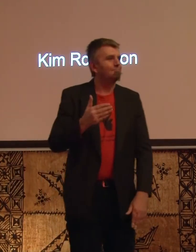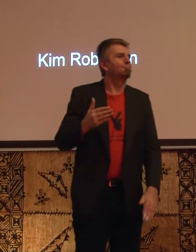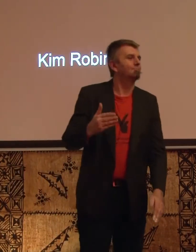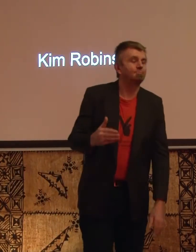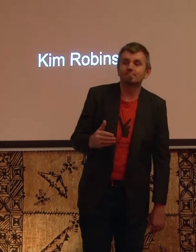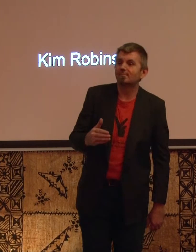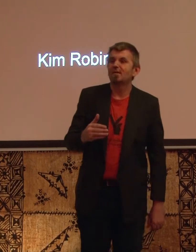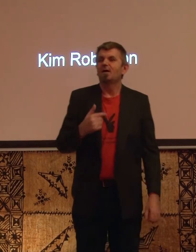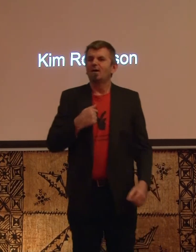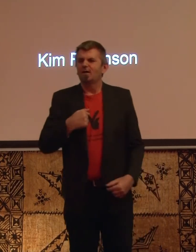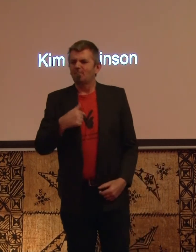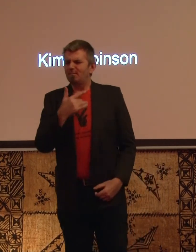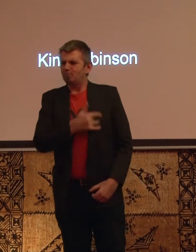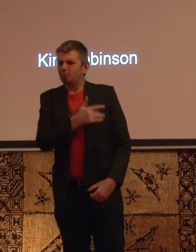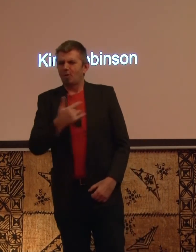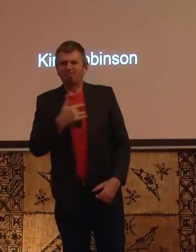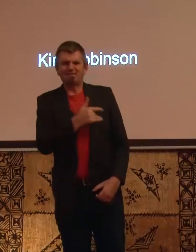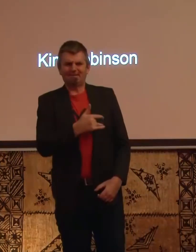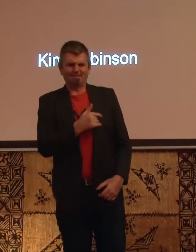Hi, everybody.